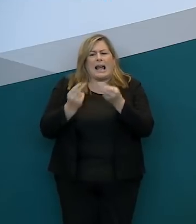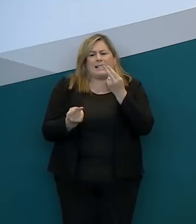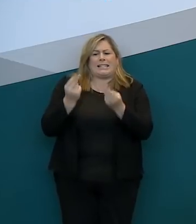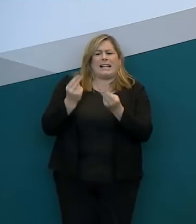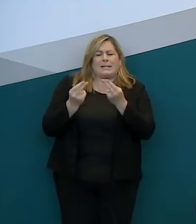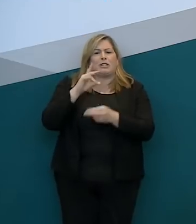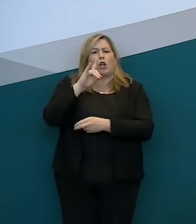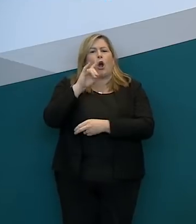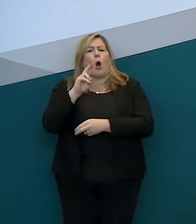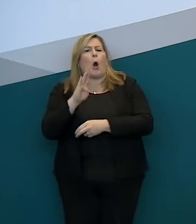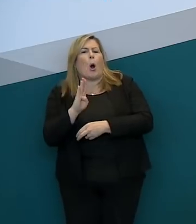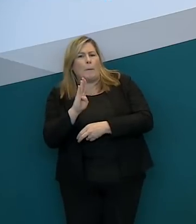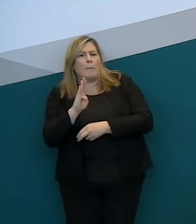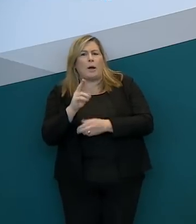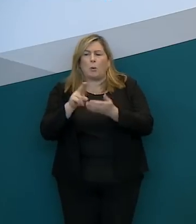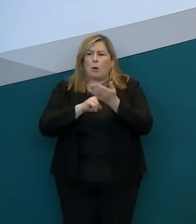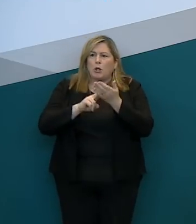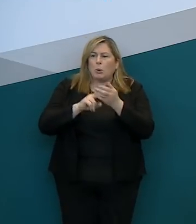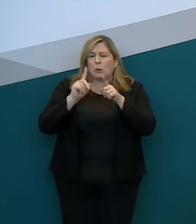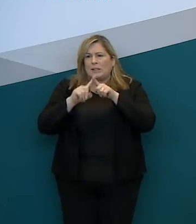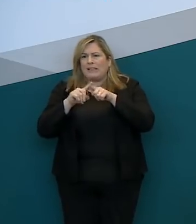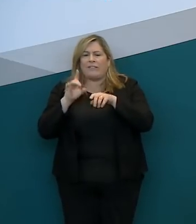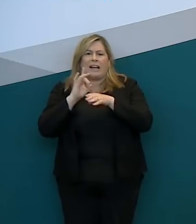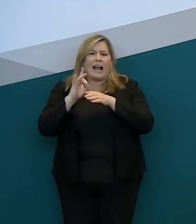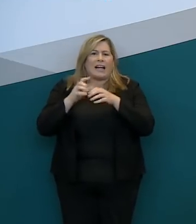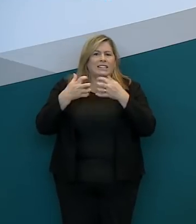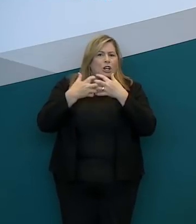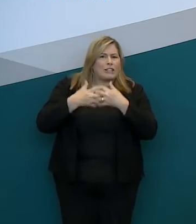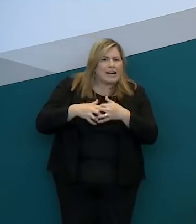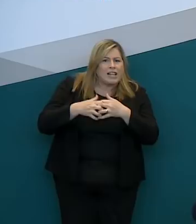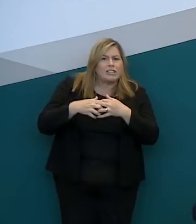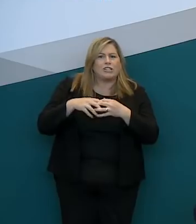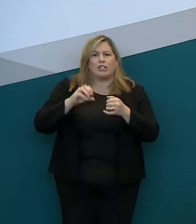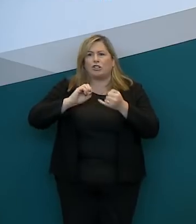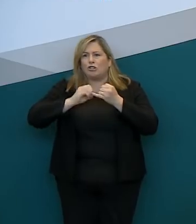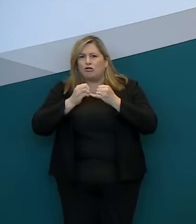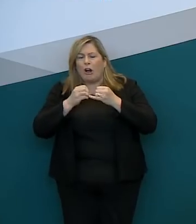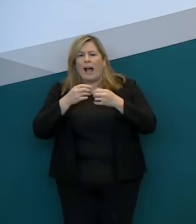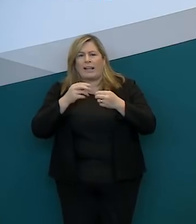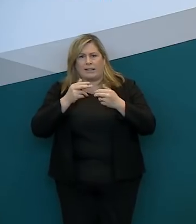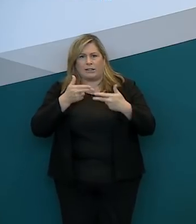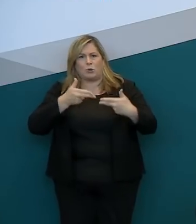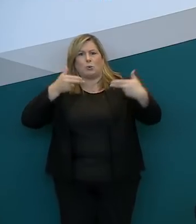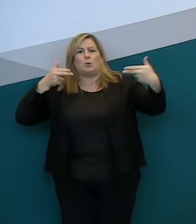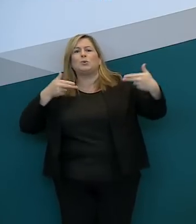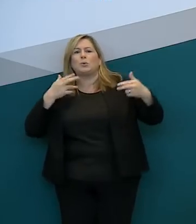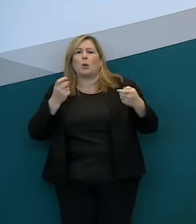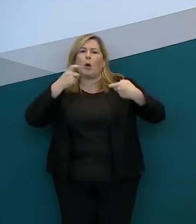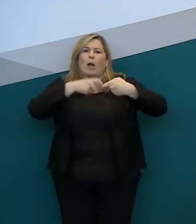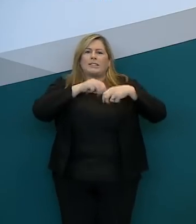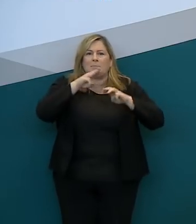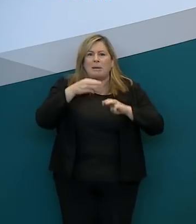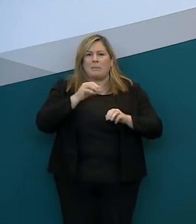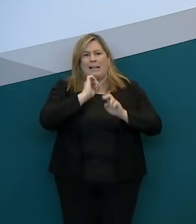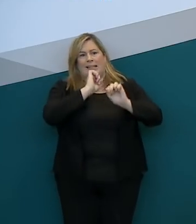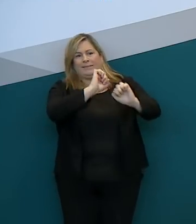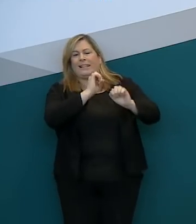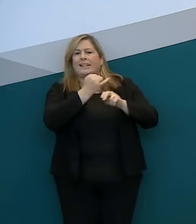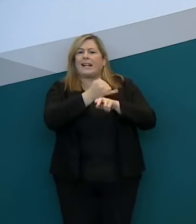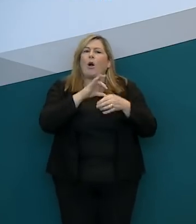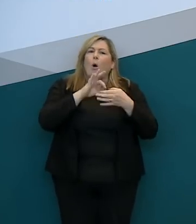technology in order to reach out and to maintain patients safely at home and reach specialist groups such as mental health and people with